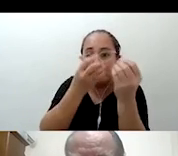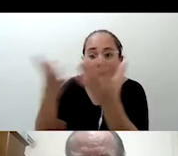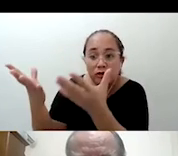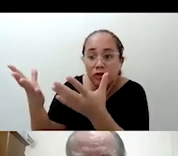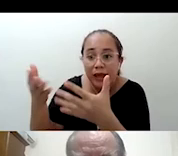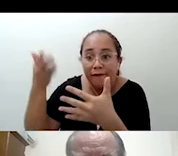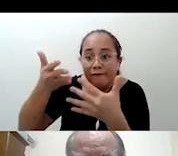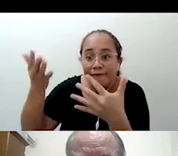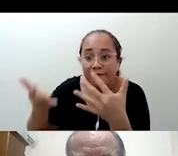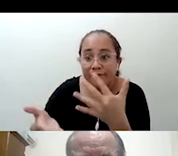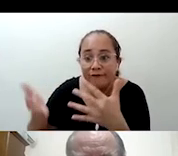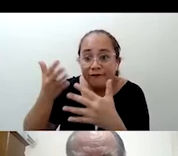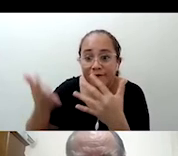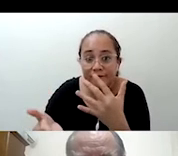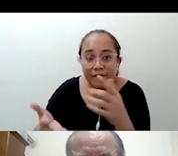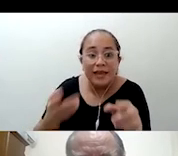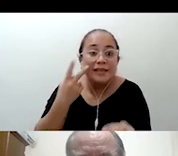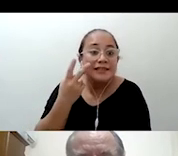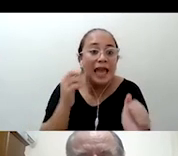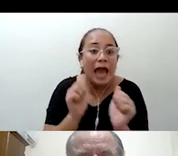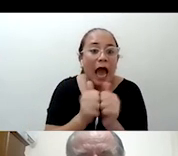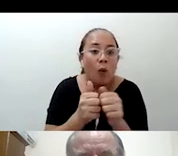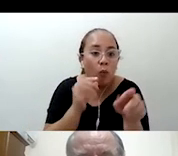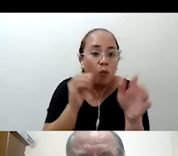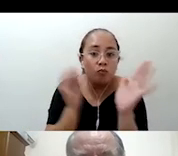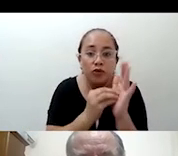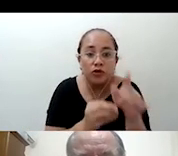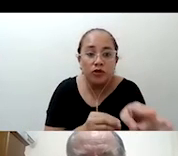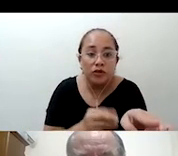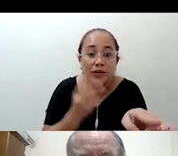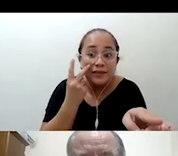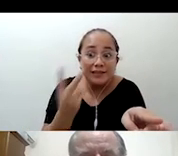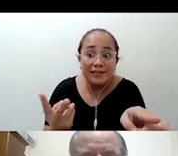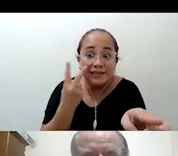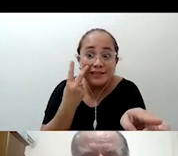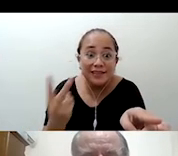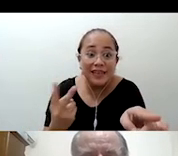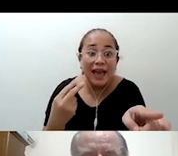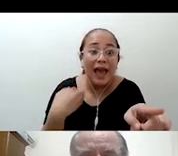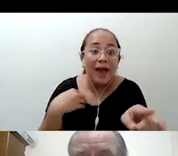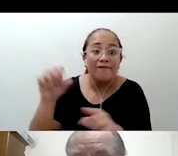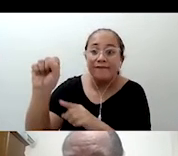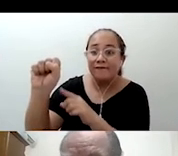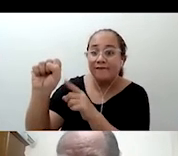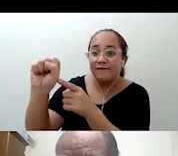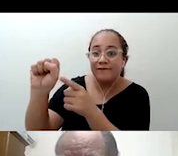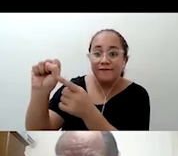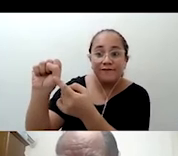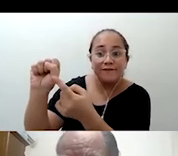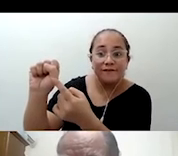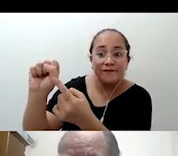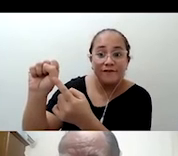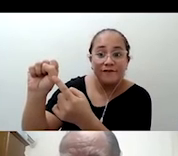And you can see how this is brought in. Okay, as you see, in their S hand shape, in this